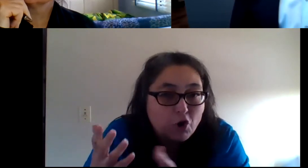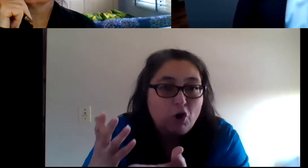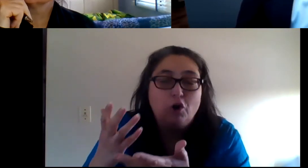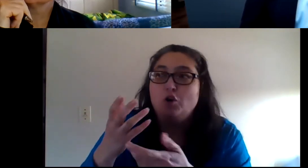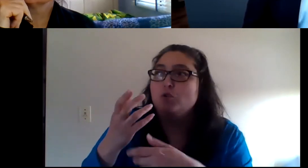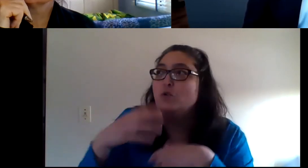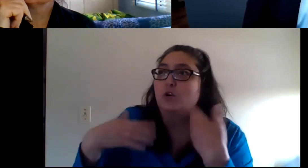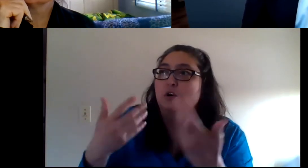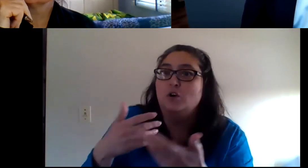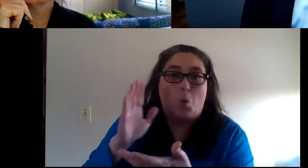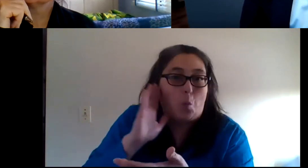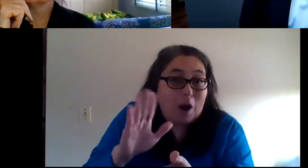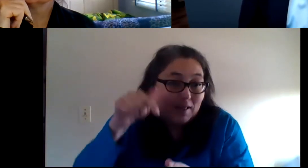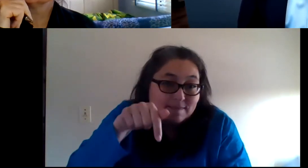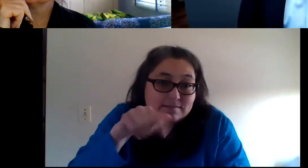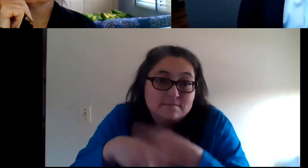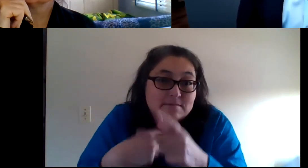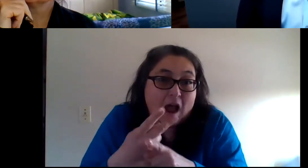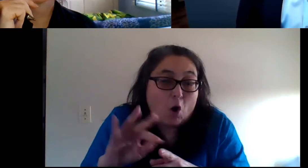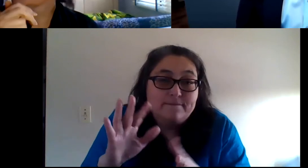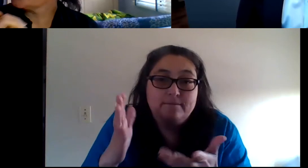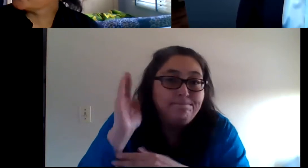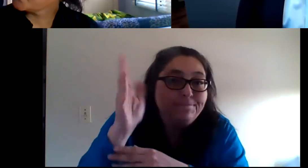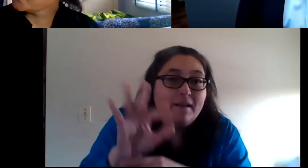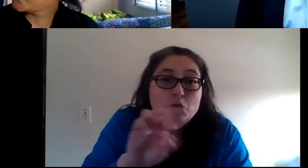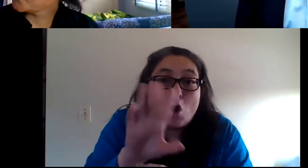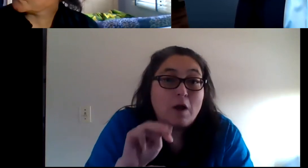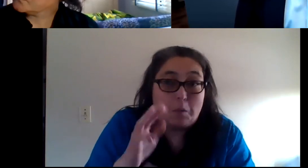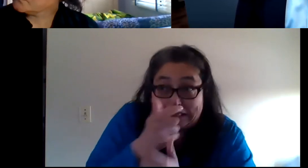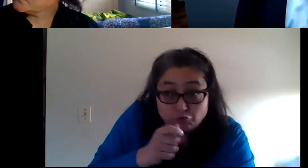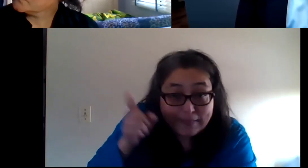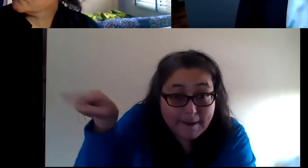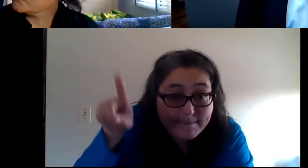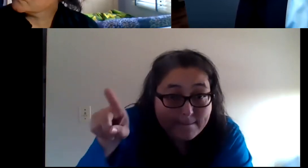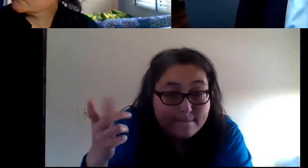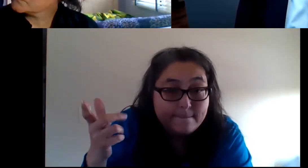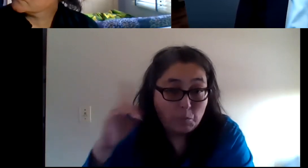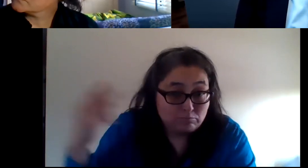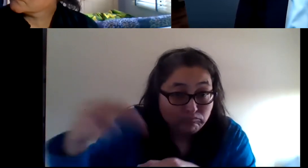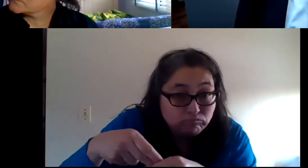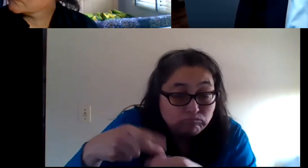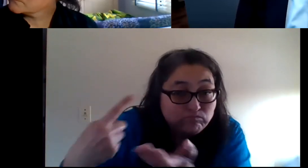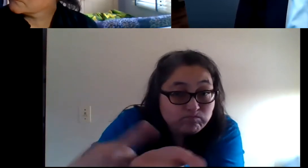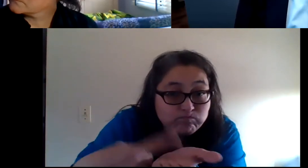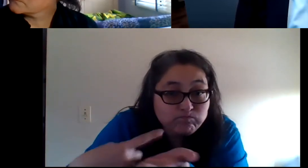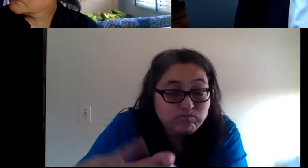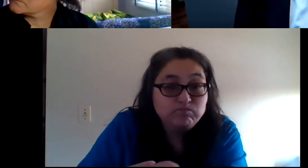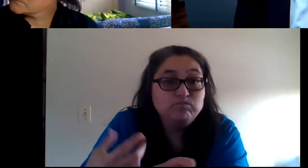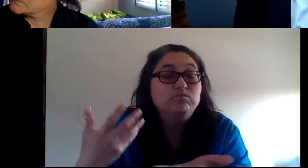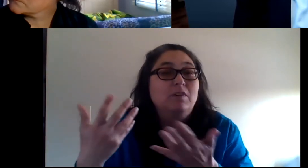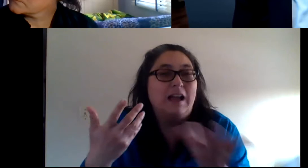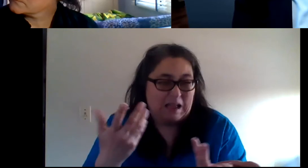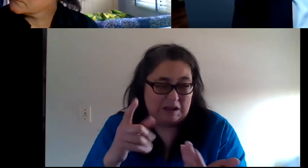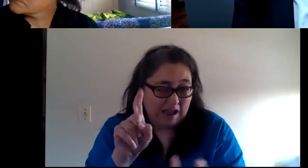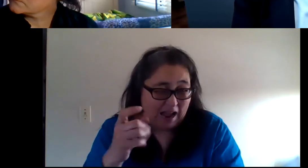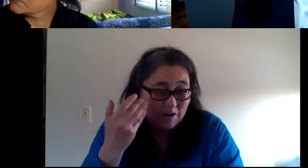kind of accommodations are you giving them? What have you done to lessen the barriers for these potential employees that you finally